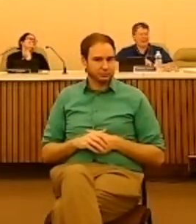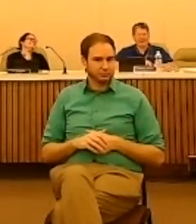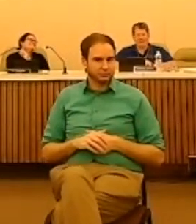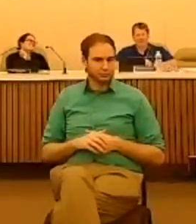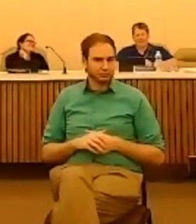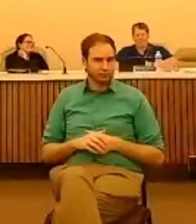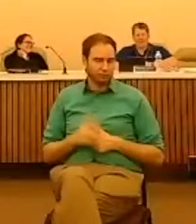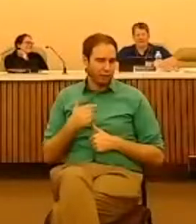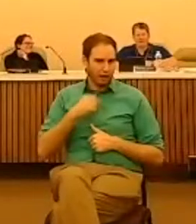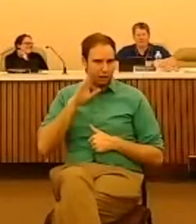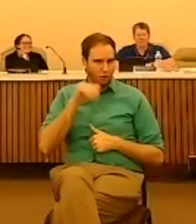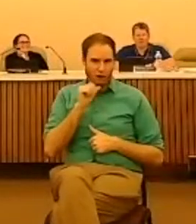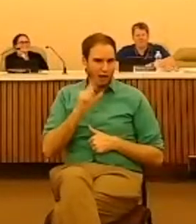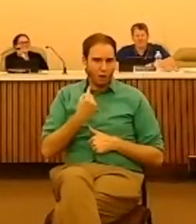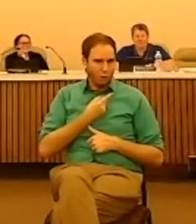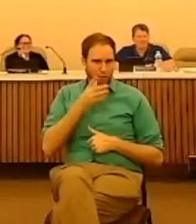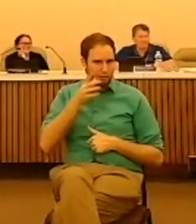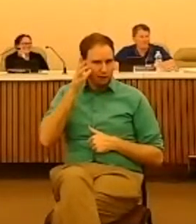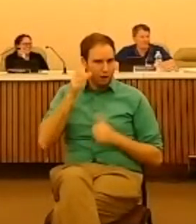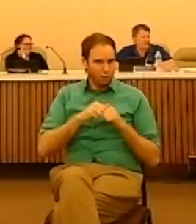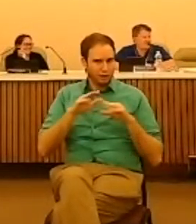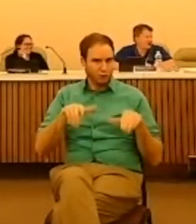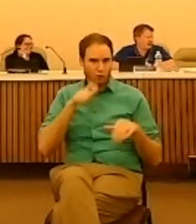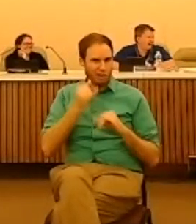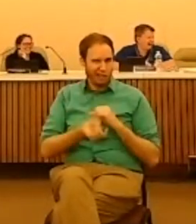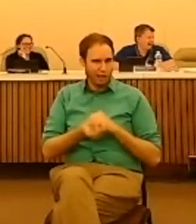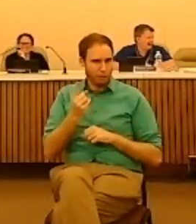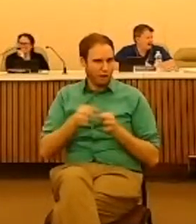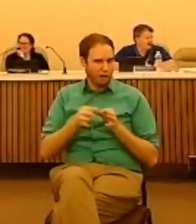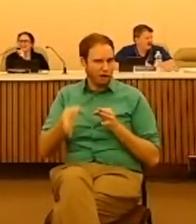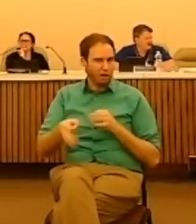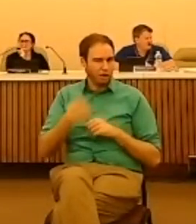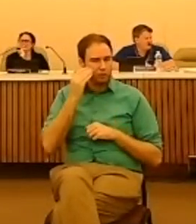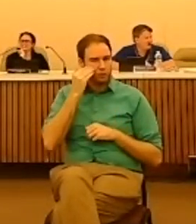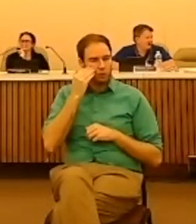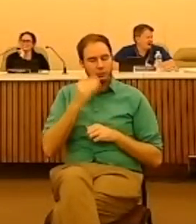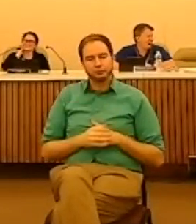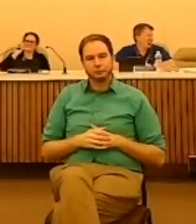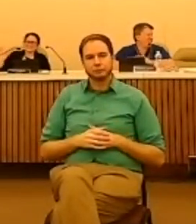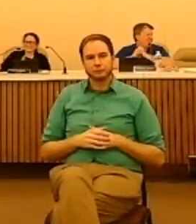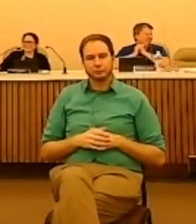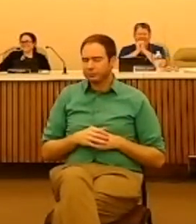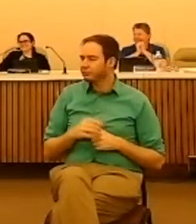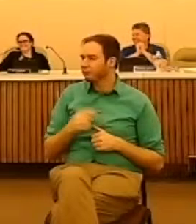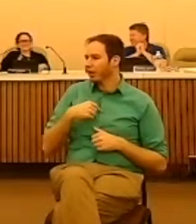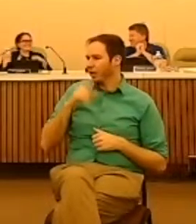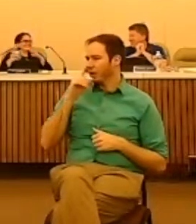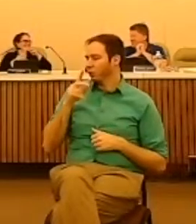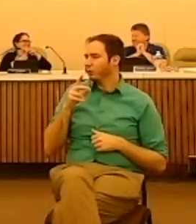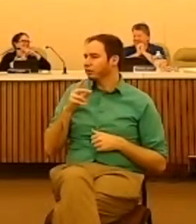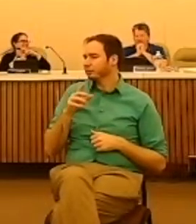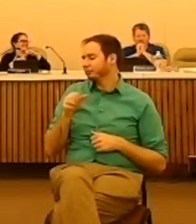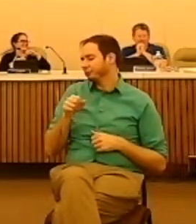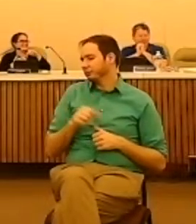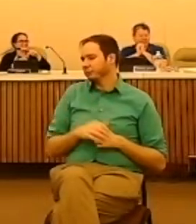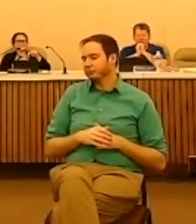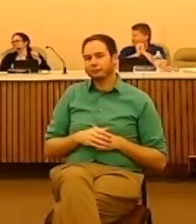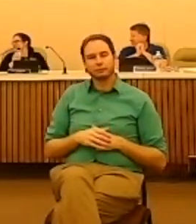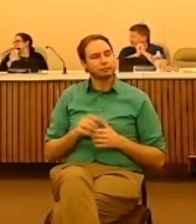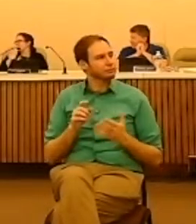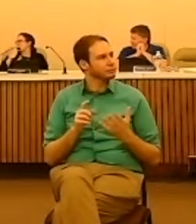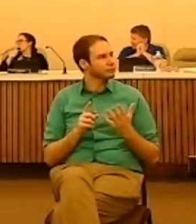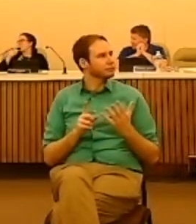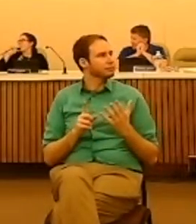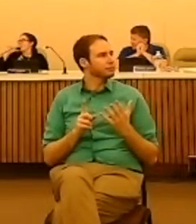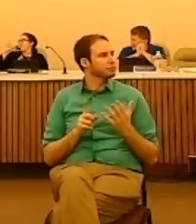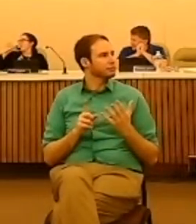And I know I'm not the only parent with kids who procrastinate, so. I'll join Steve on that. Right, so. I was gonna say, I